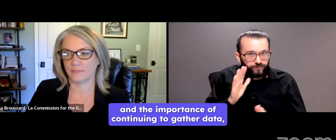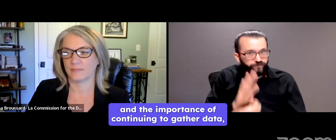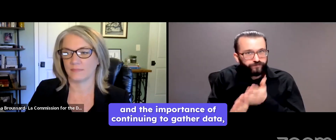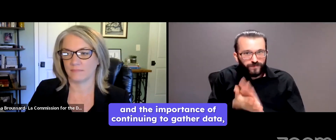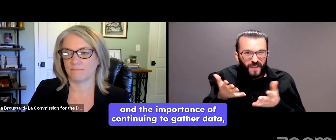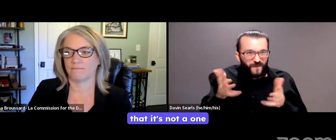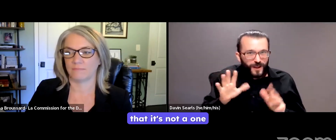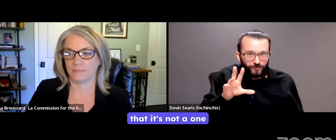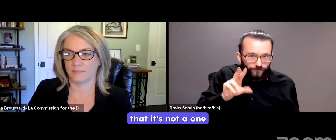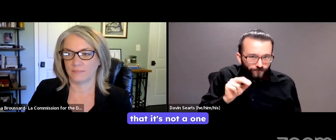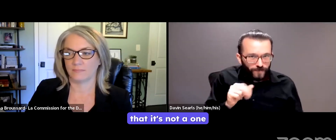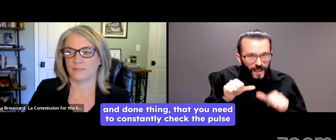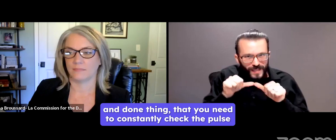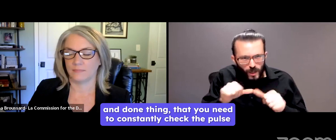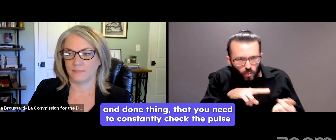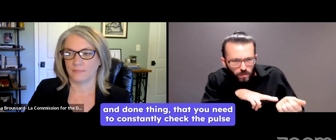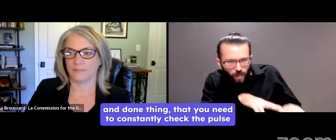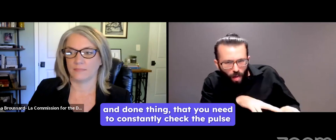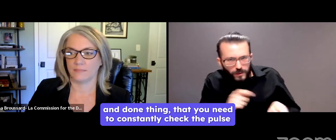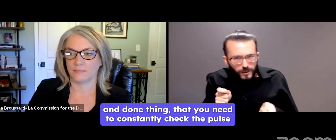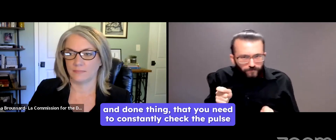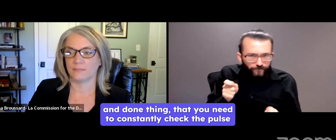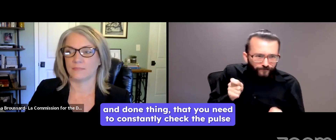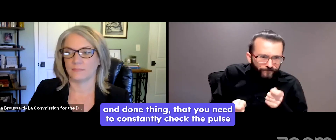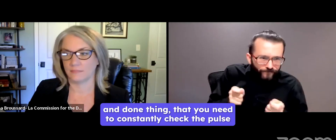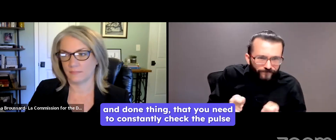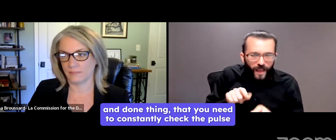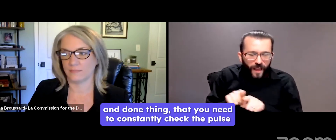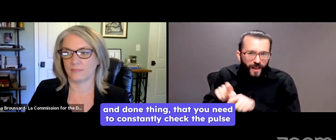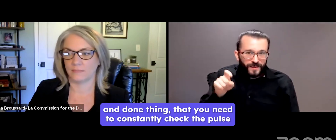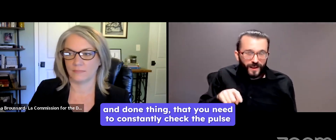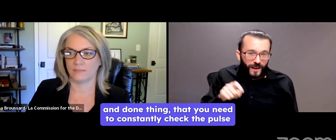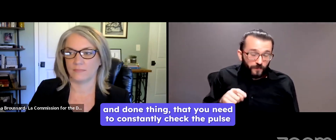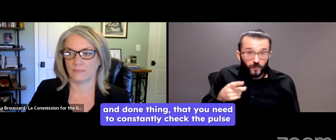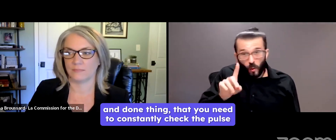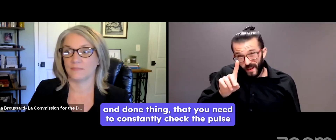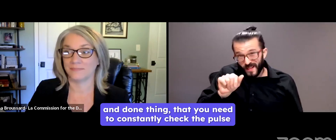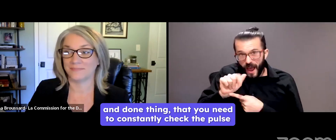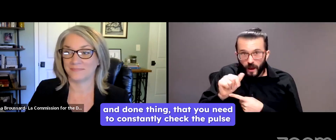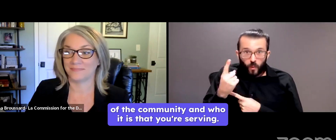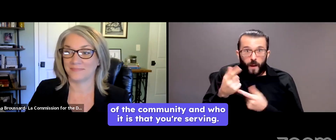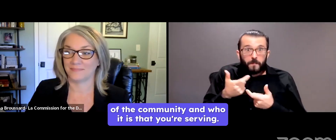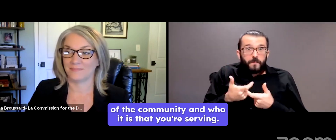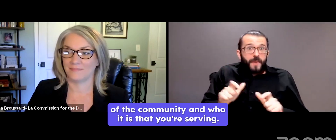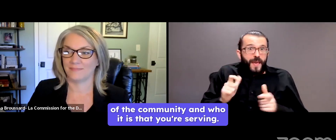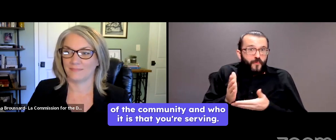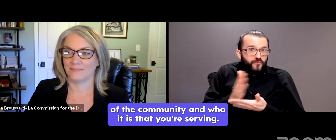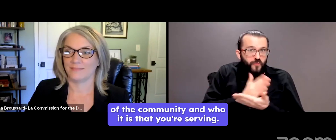gather data, that it's not a one and done thing, that you need to constantly check the pulse of the community